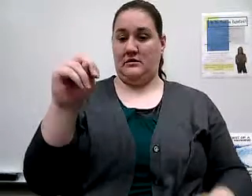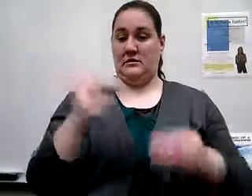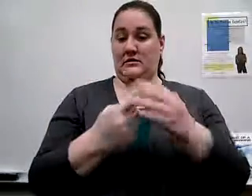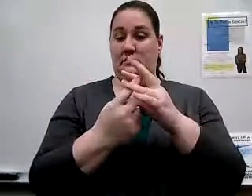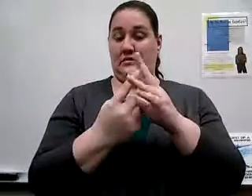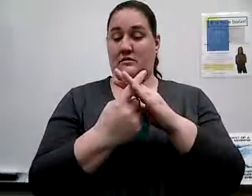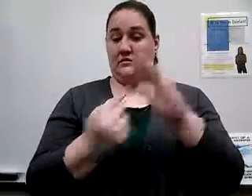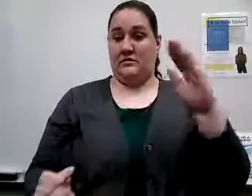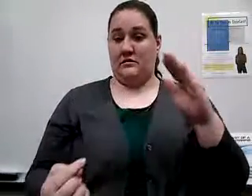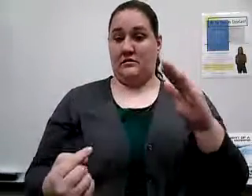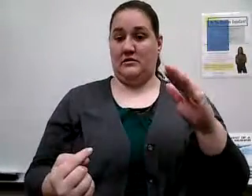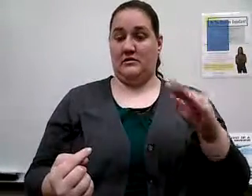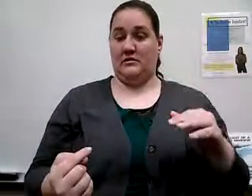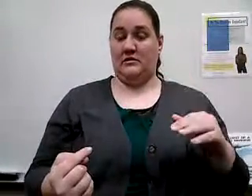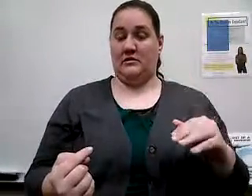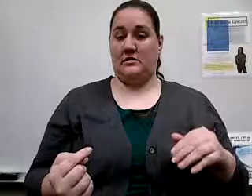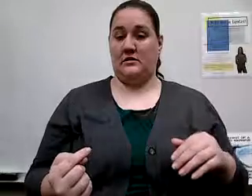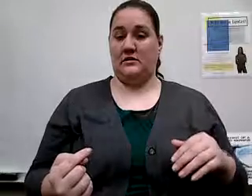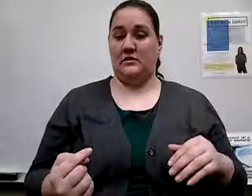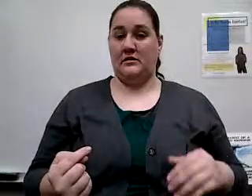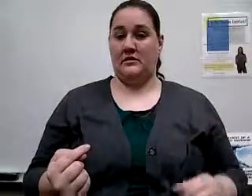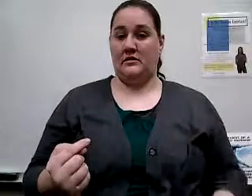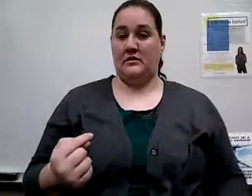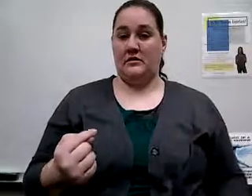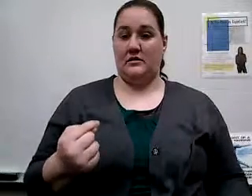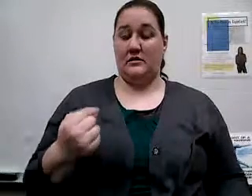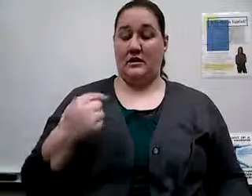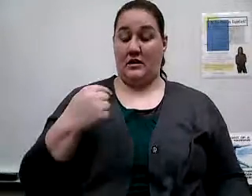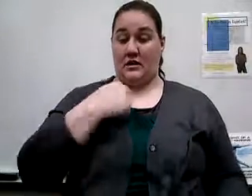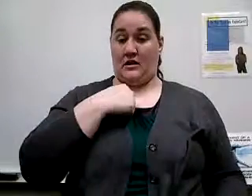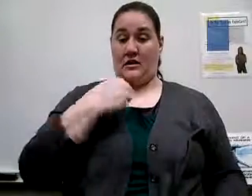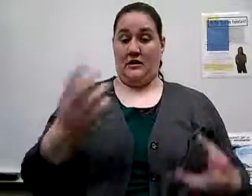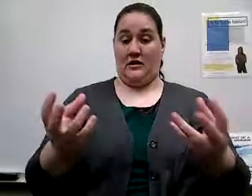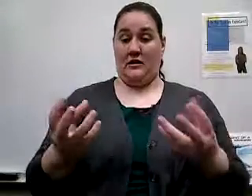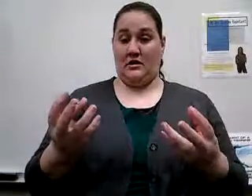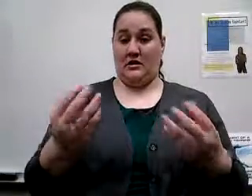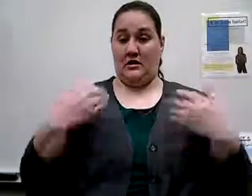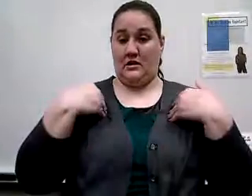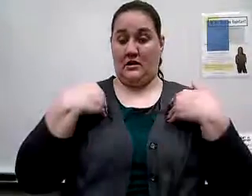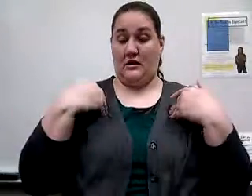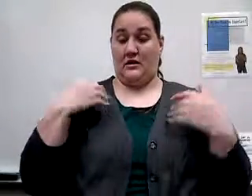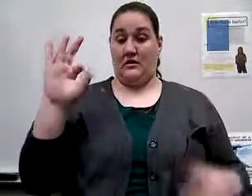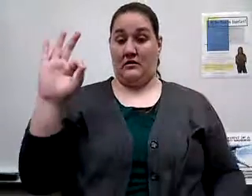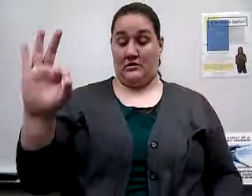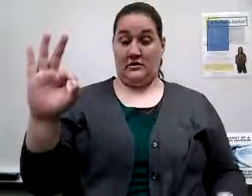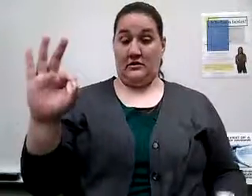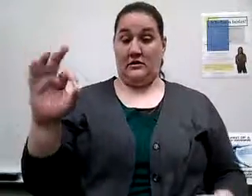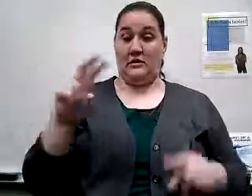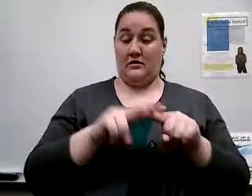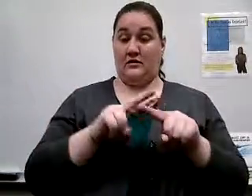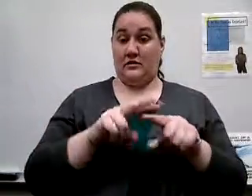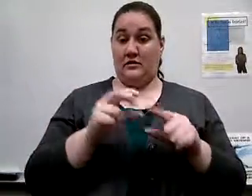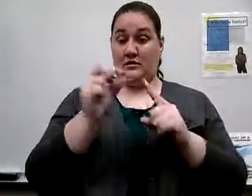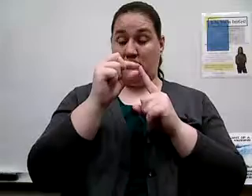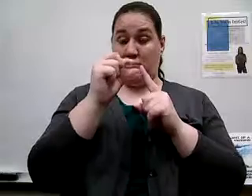thing you need to do is in your notebooks, I've got, I believe, 9 vocabulary words that we need to make sure that we know for sure and get those in.